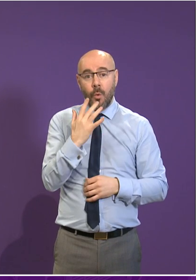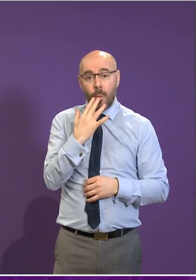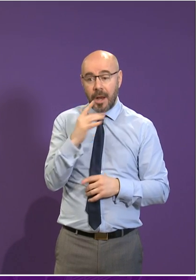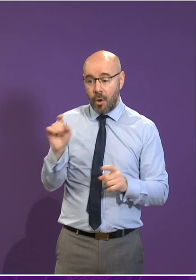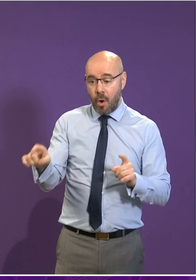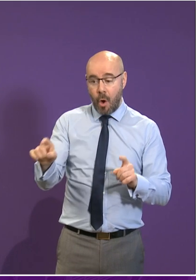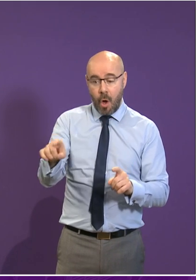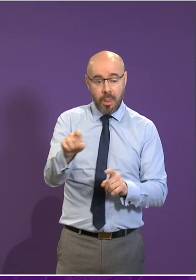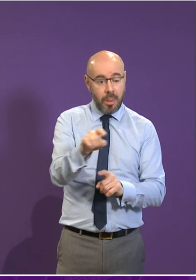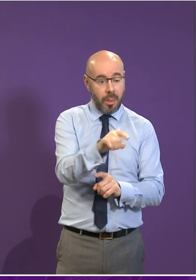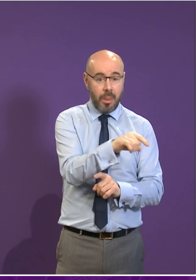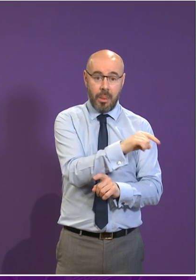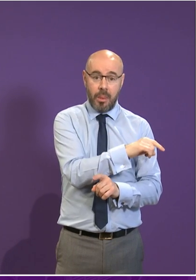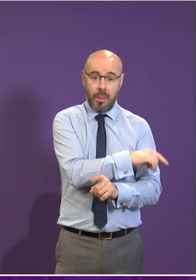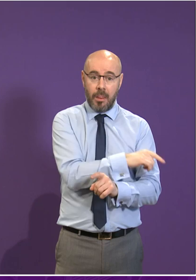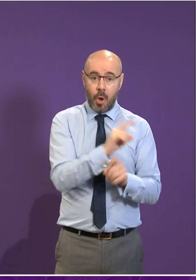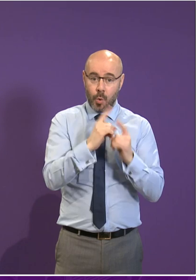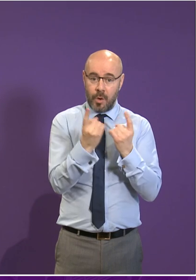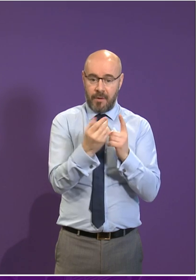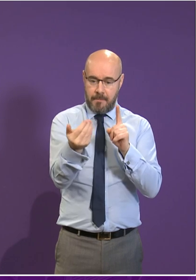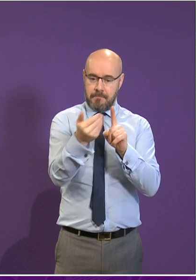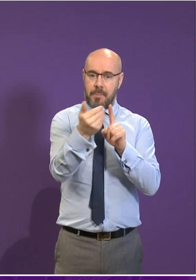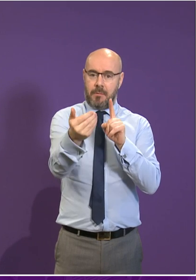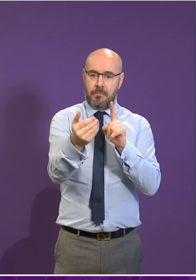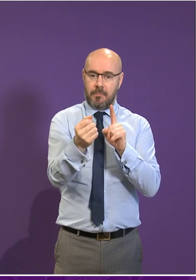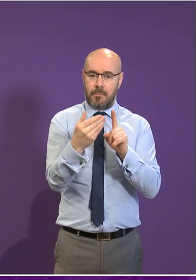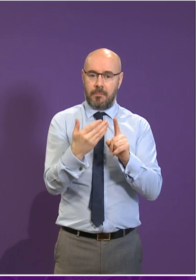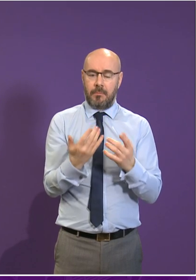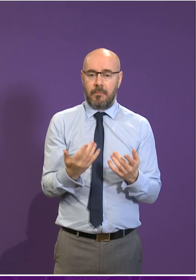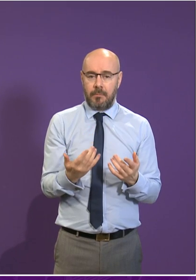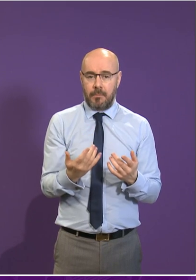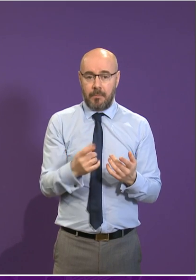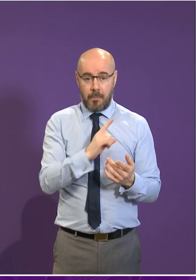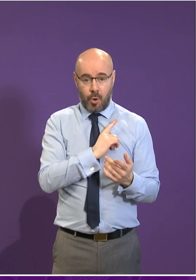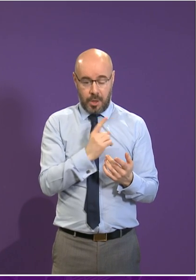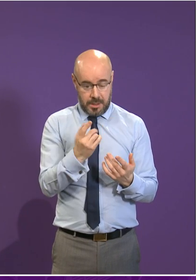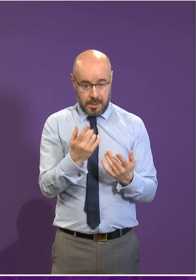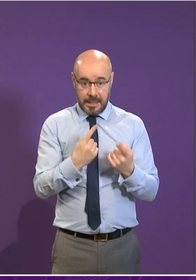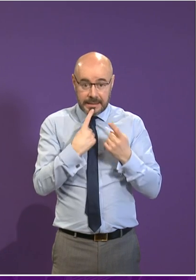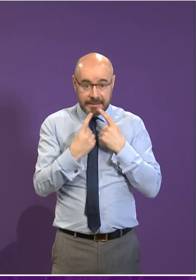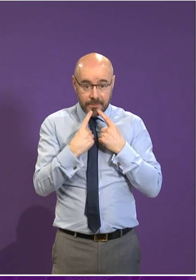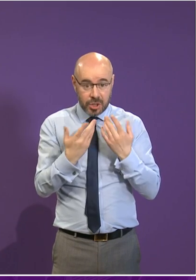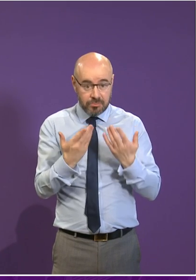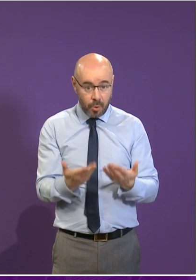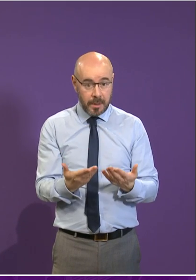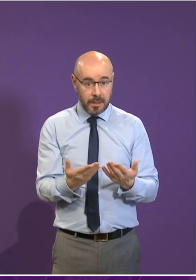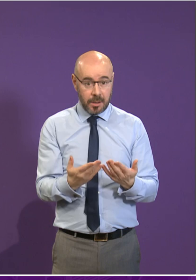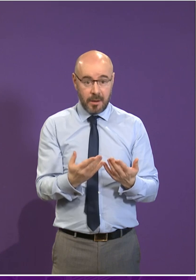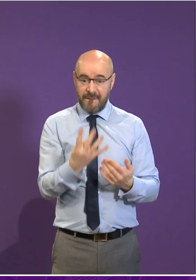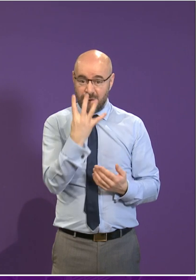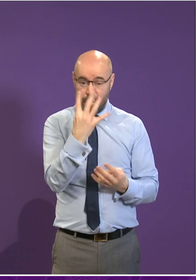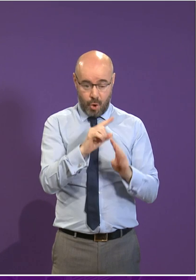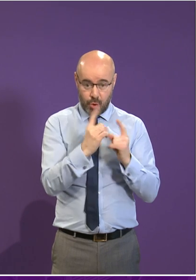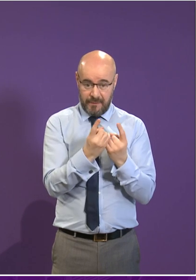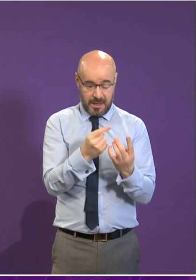think, meet this target? If you look at the data that we have presently, four of the universities, Robert Gordon's,